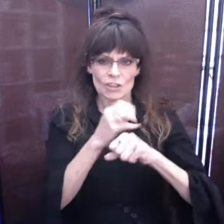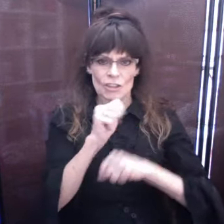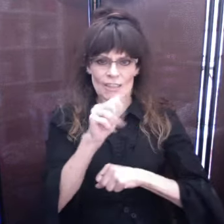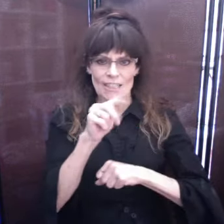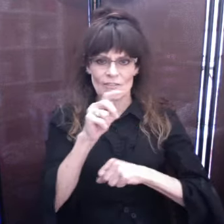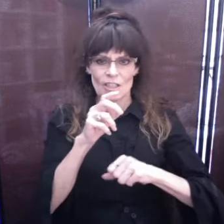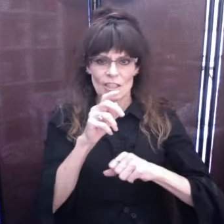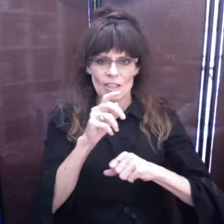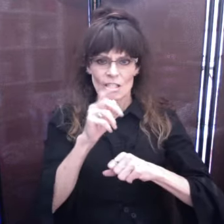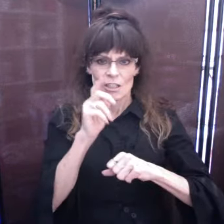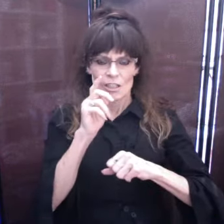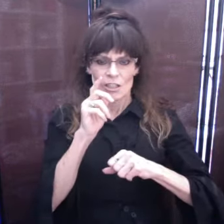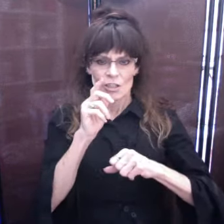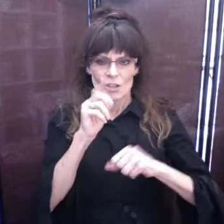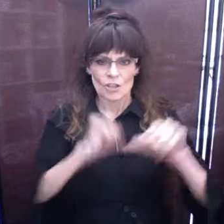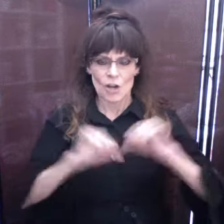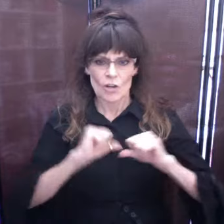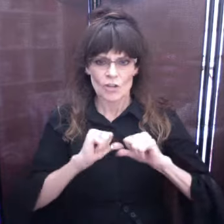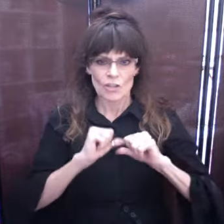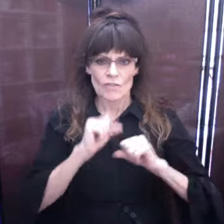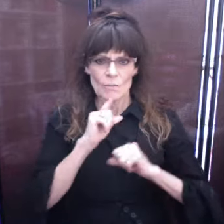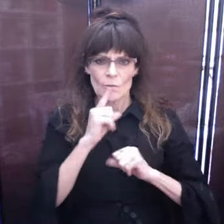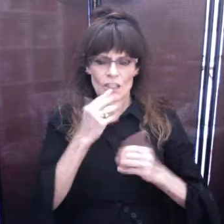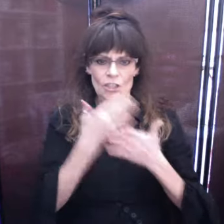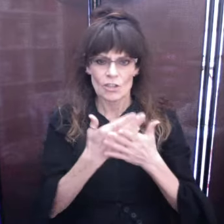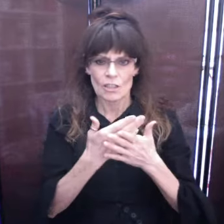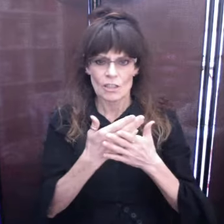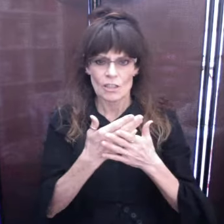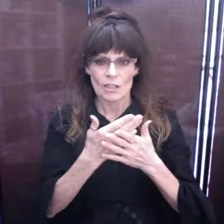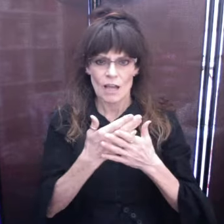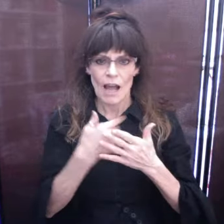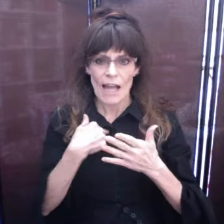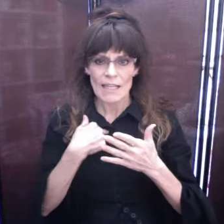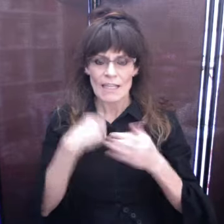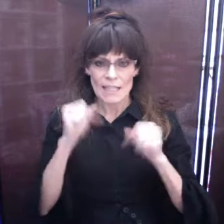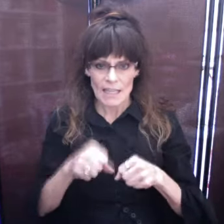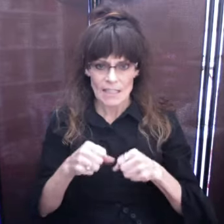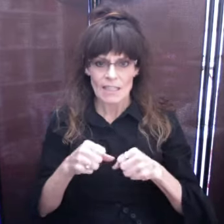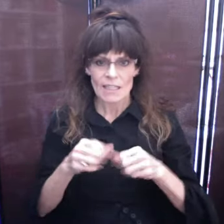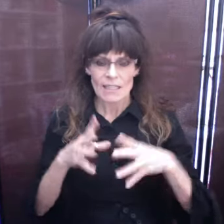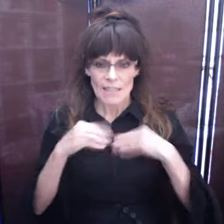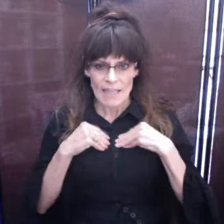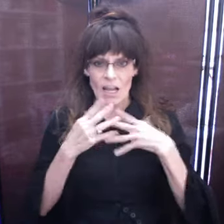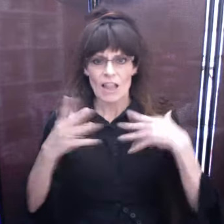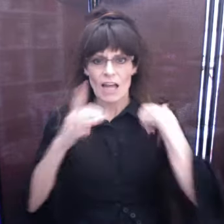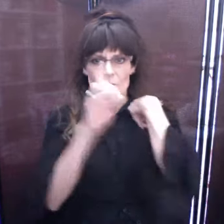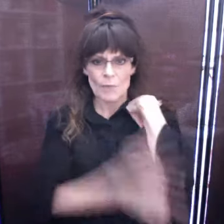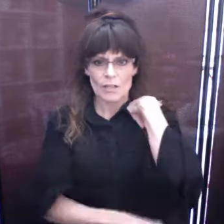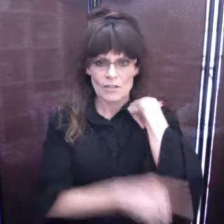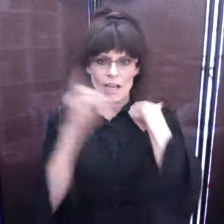Like, not that I'd enjoy it, but I can apparently withstand a lot of punishment because you guys, I can have my head kicked to the curb. I can take